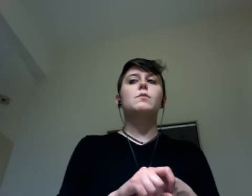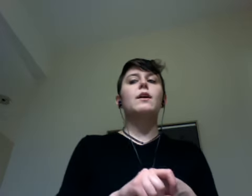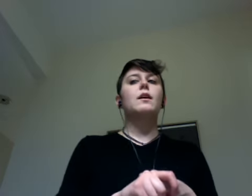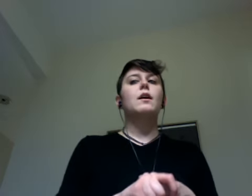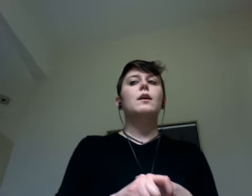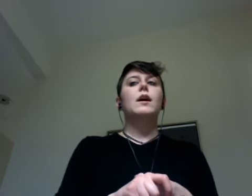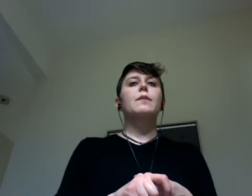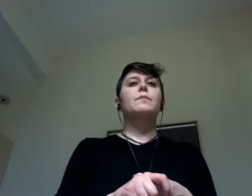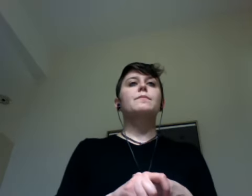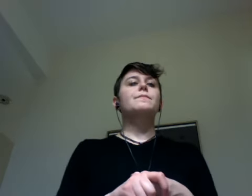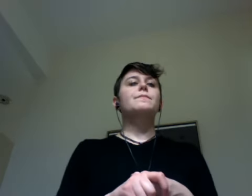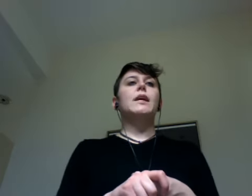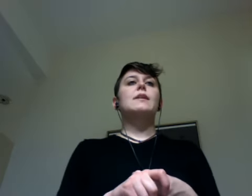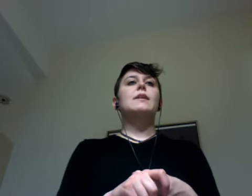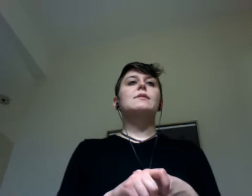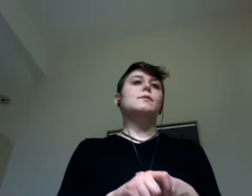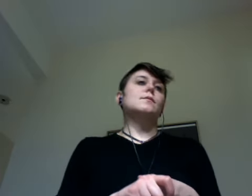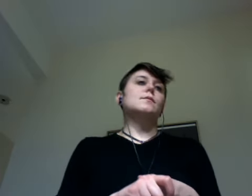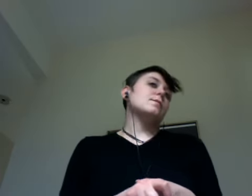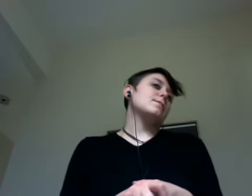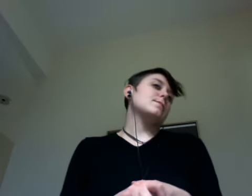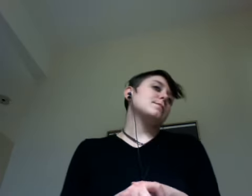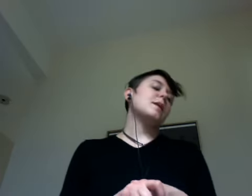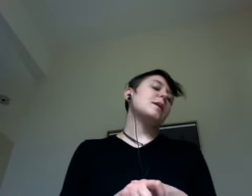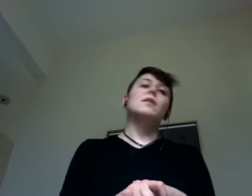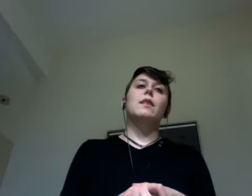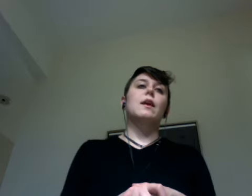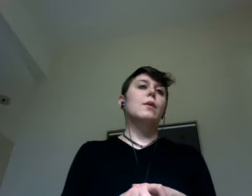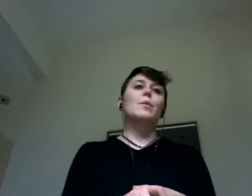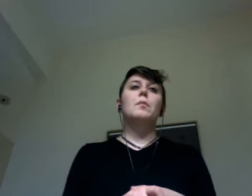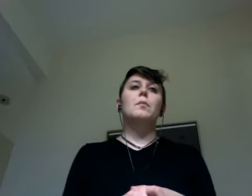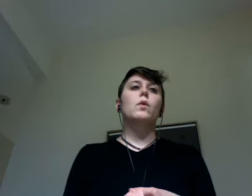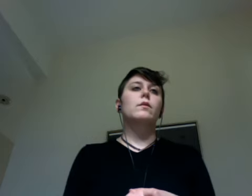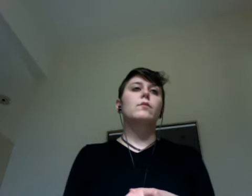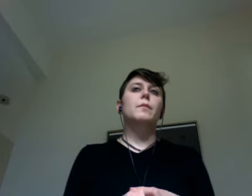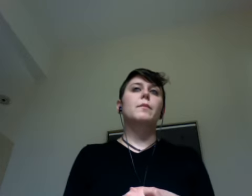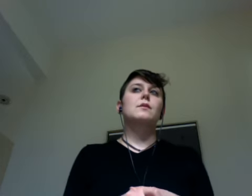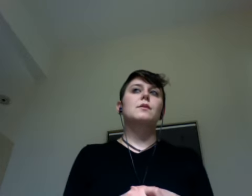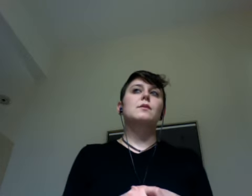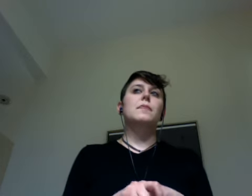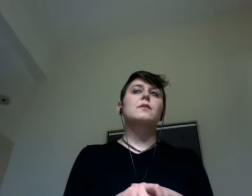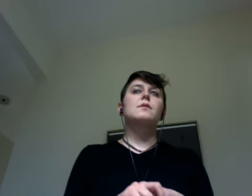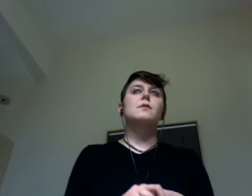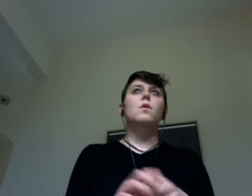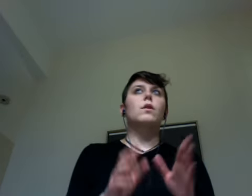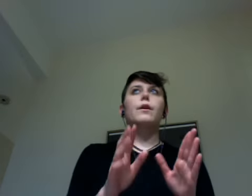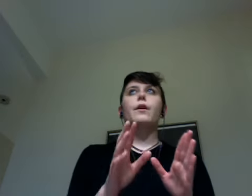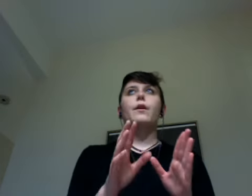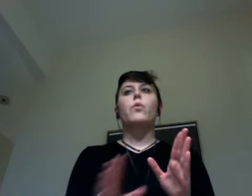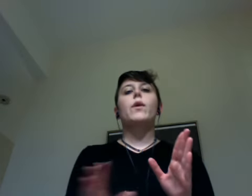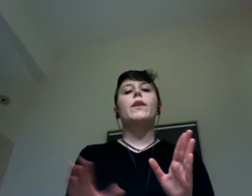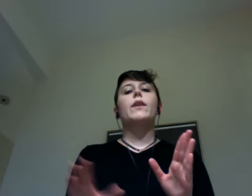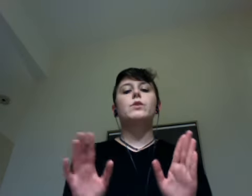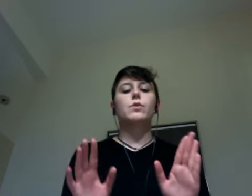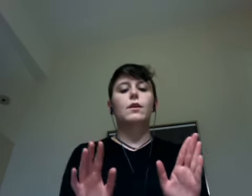it. But I guess maybe the thing that would be important from this is that this is the order of the way that you do